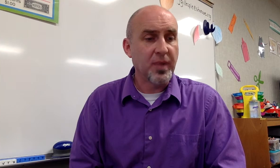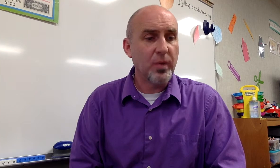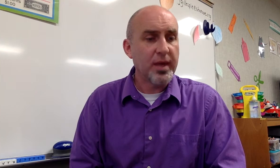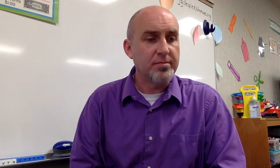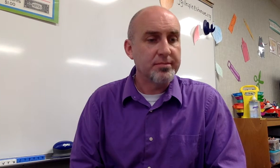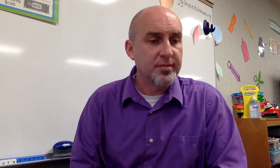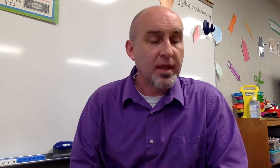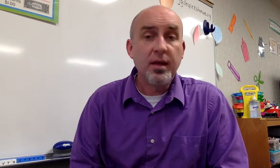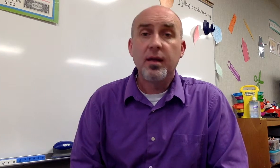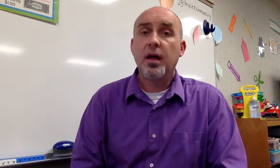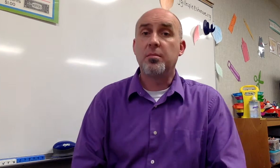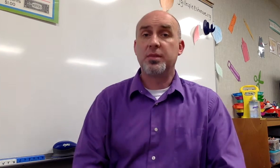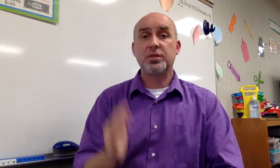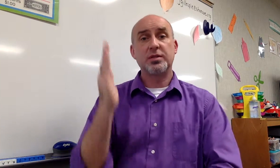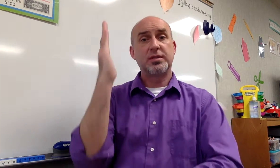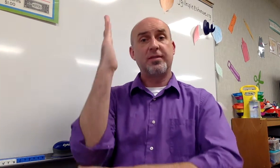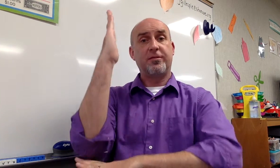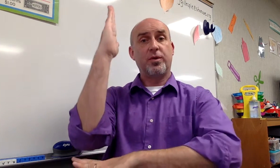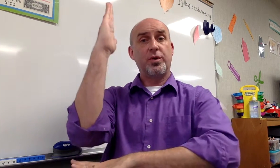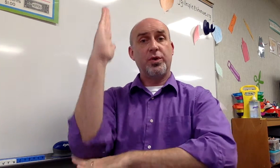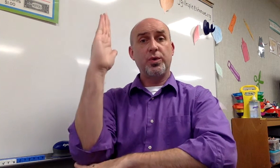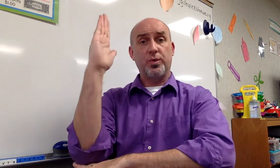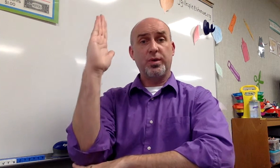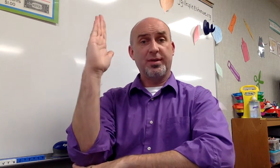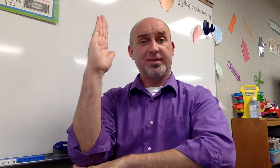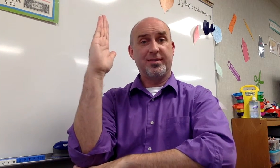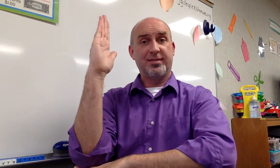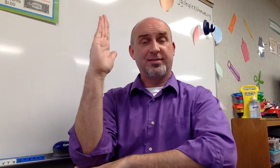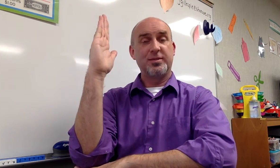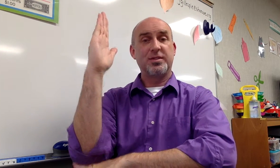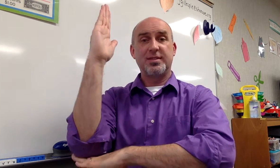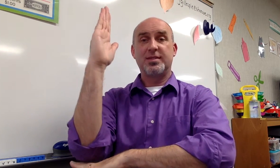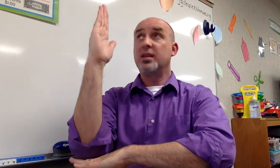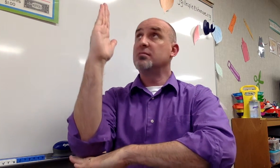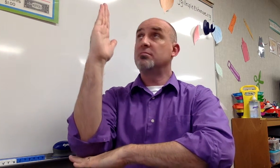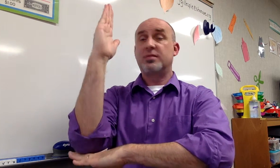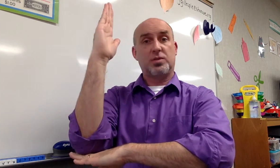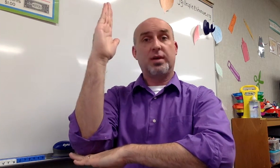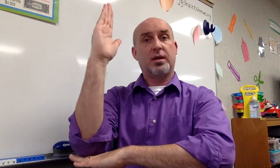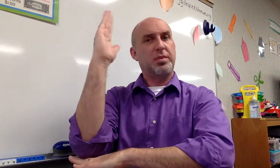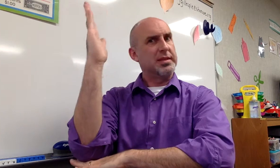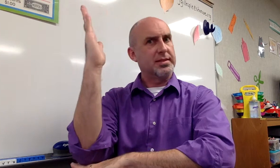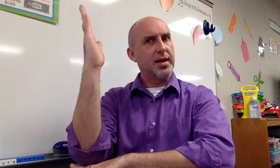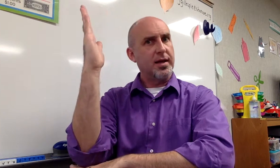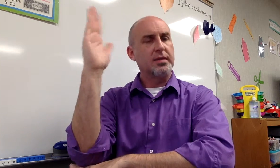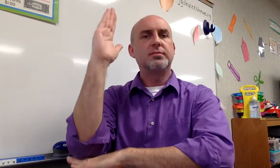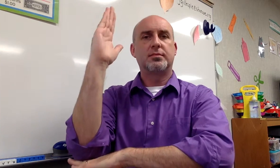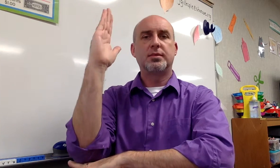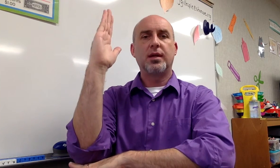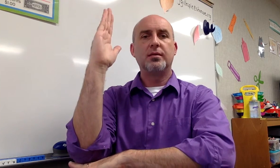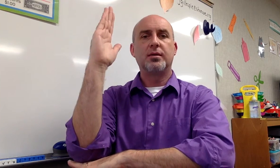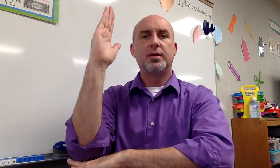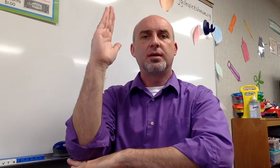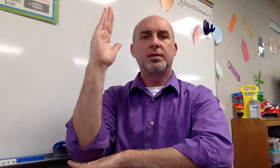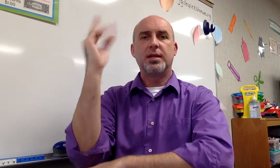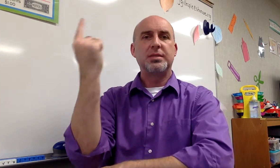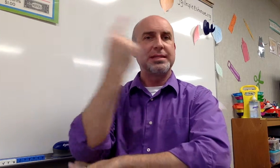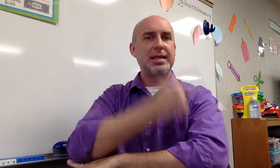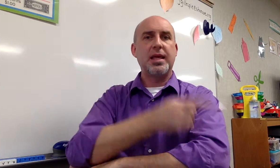Okay. There's also a sign for noon, which is the sun straight up in the sky. Okay? Same as day, but